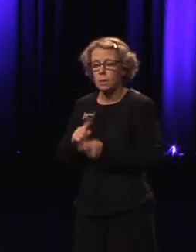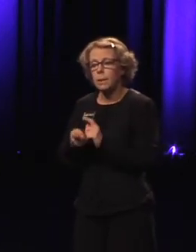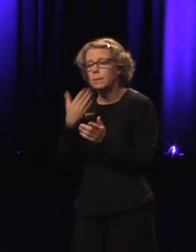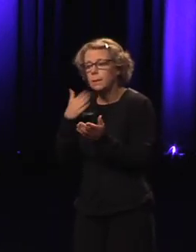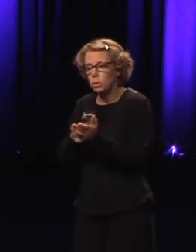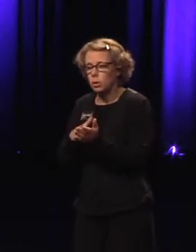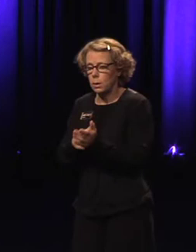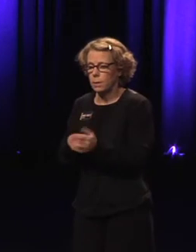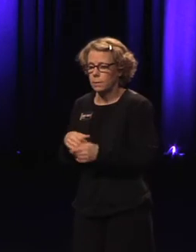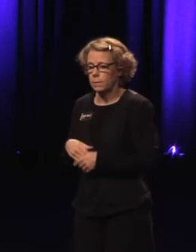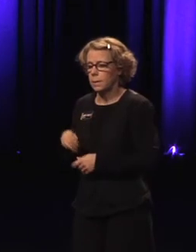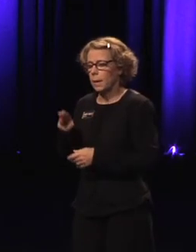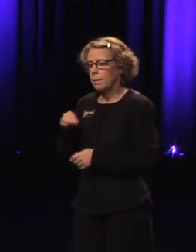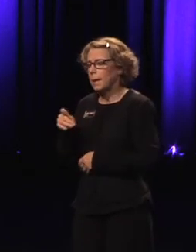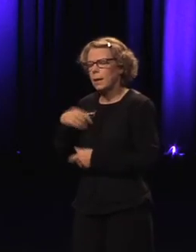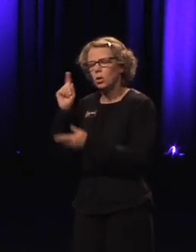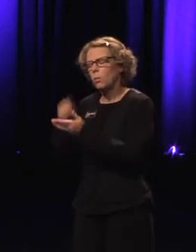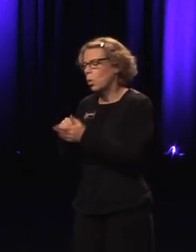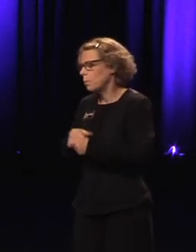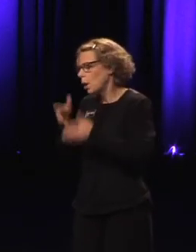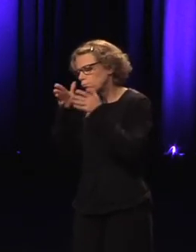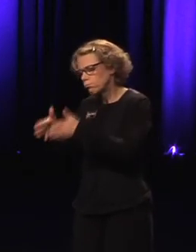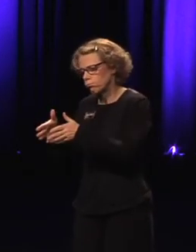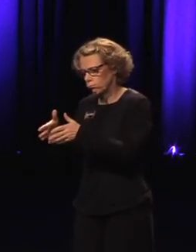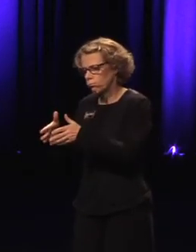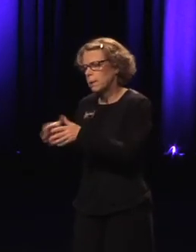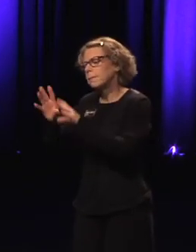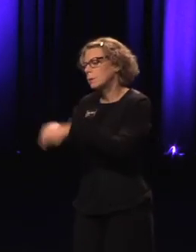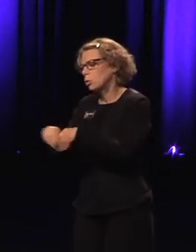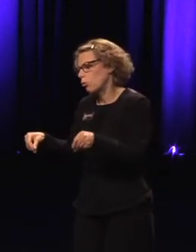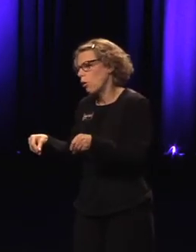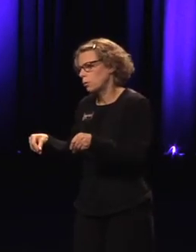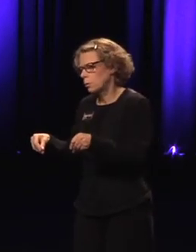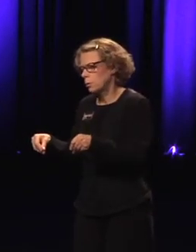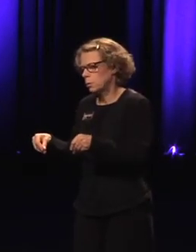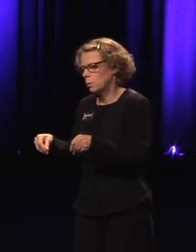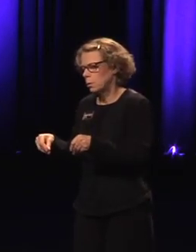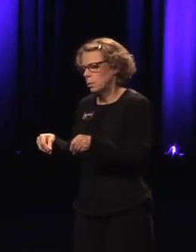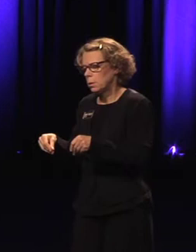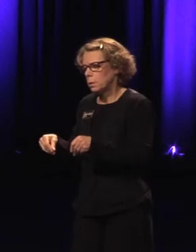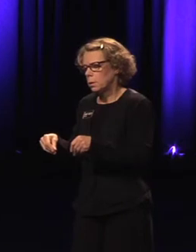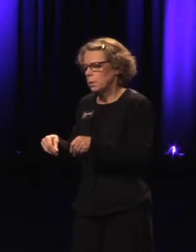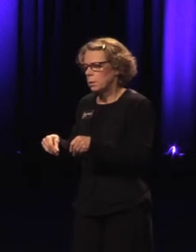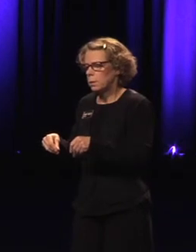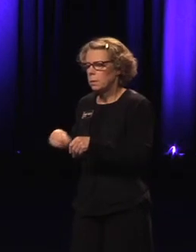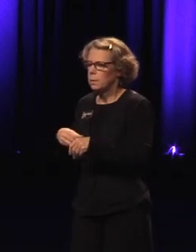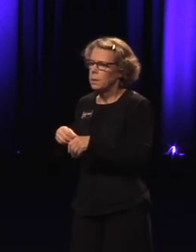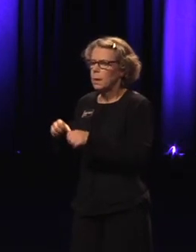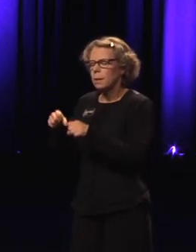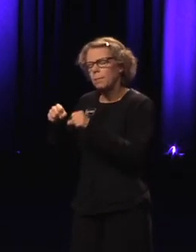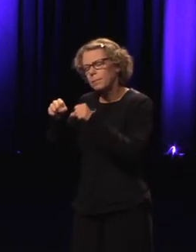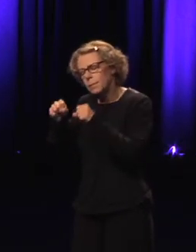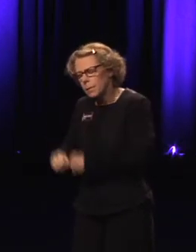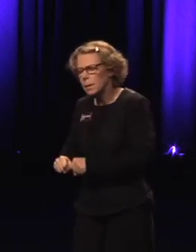The MDGs focused exclusively on outcomes. The obligation to commit